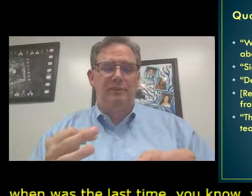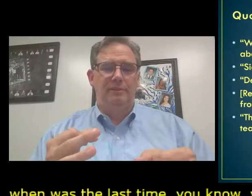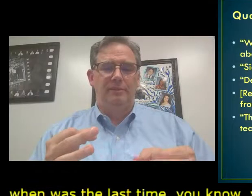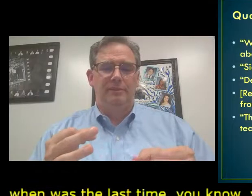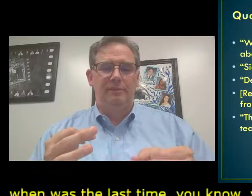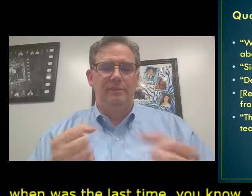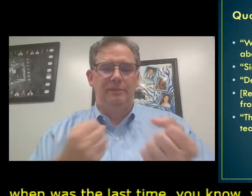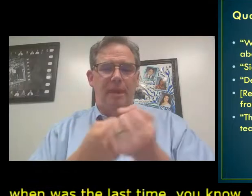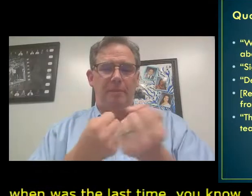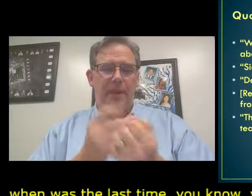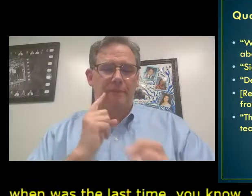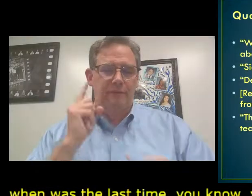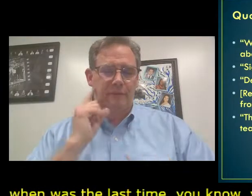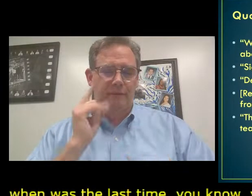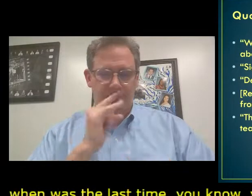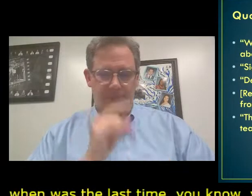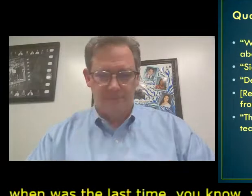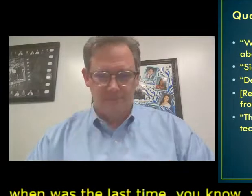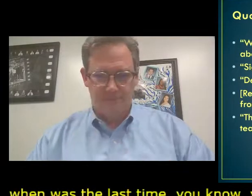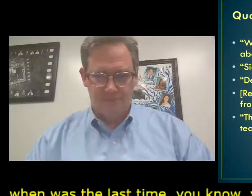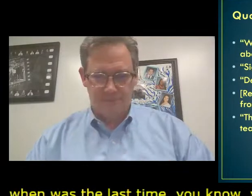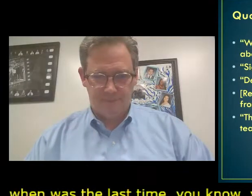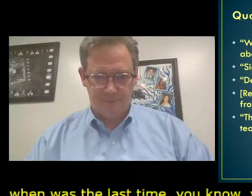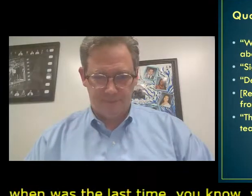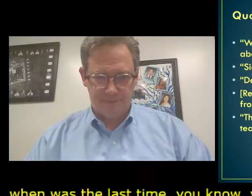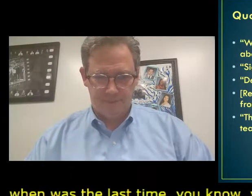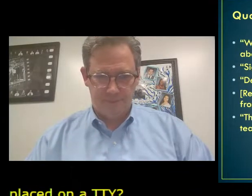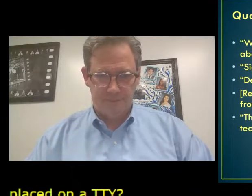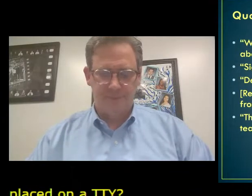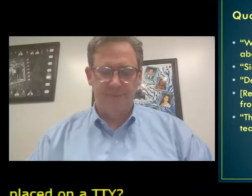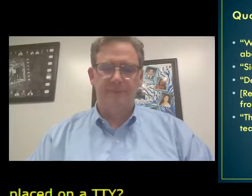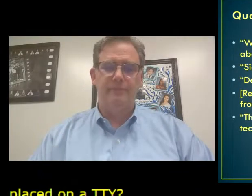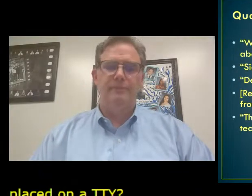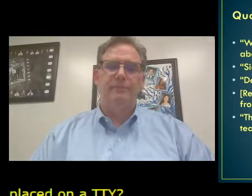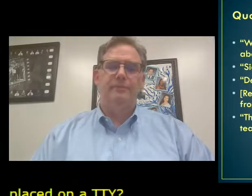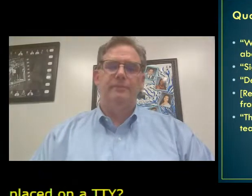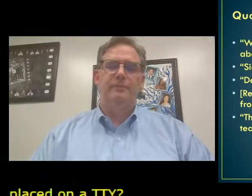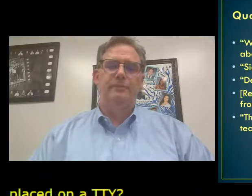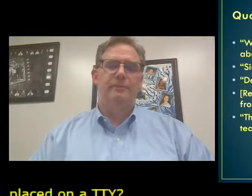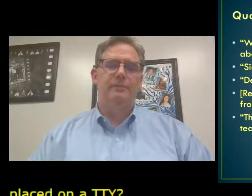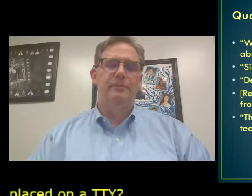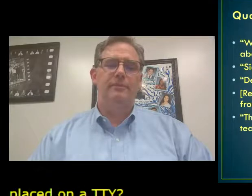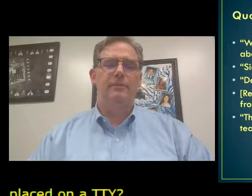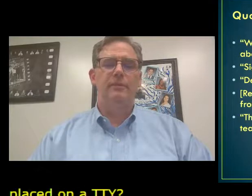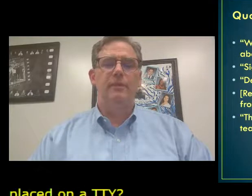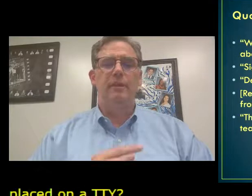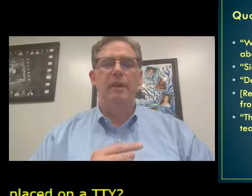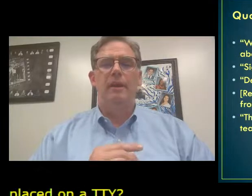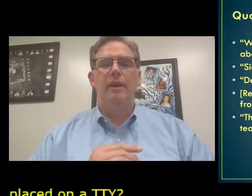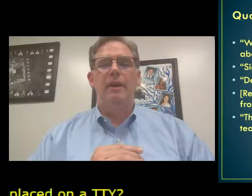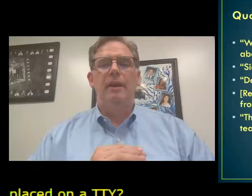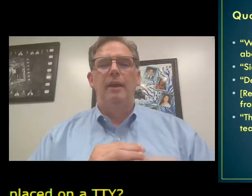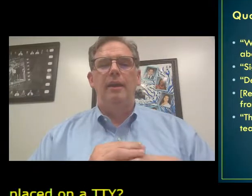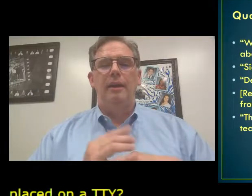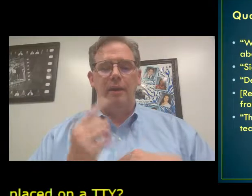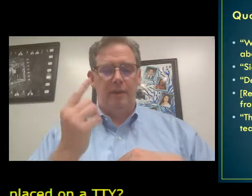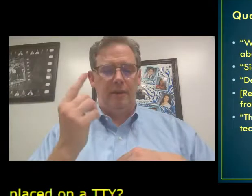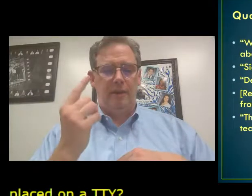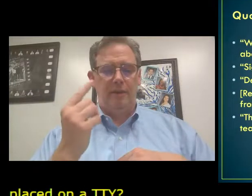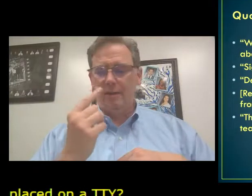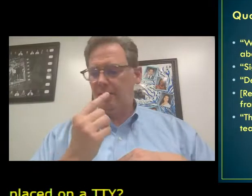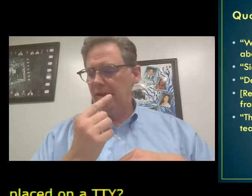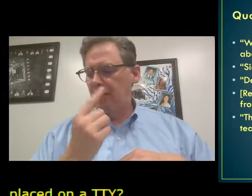These are quotes from people who are making decisions about deaf and hard of hearing kids and their